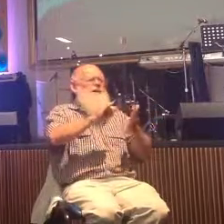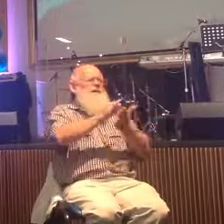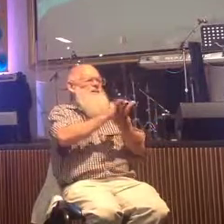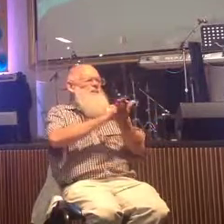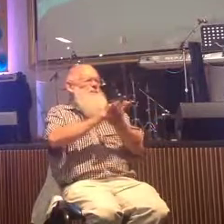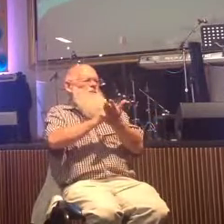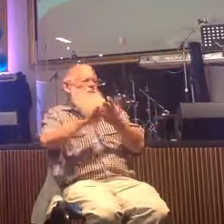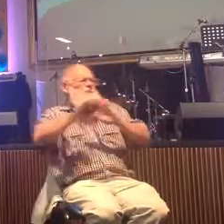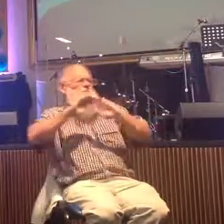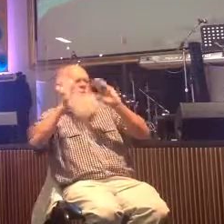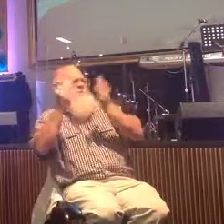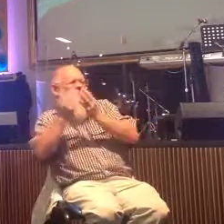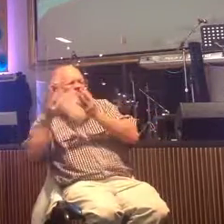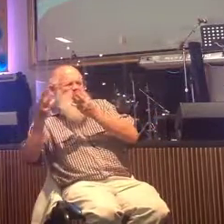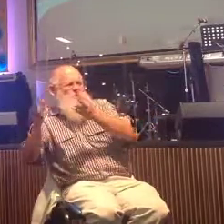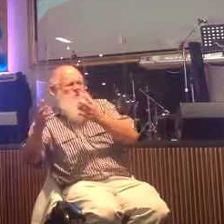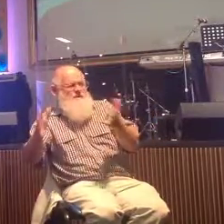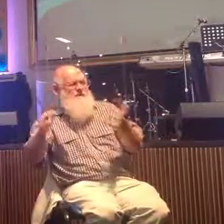world. All the world has to offer.